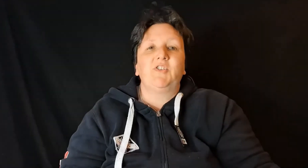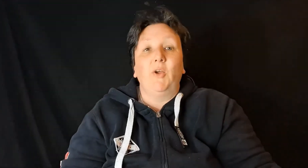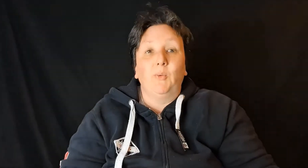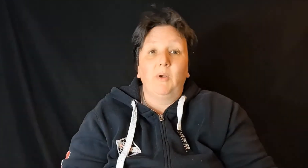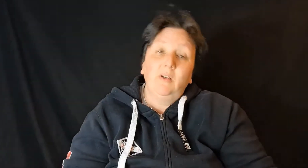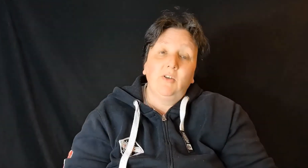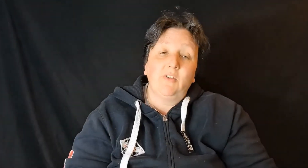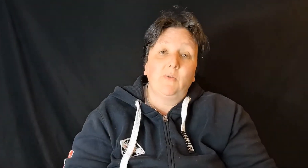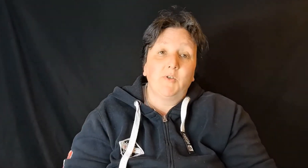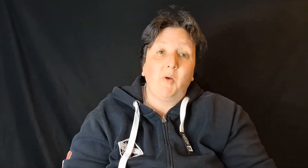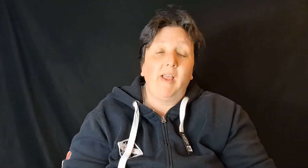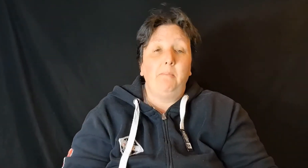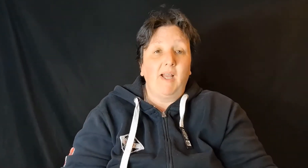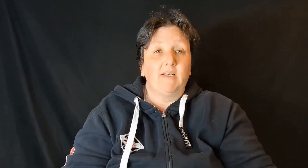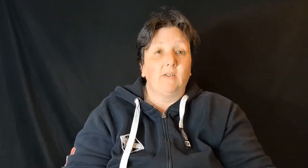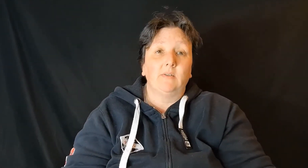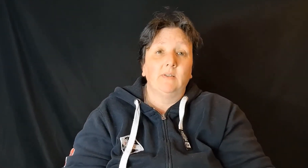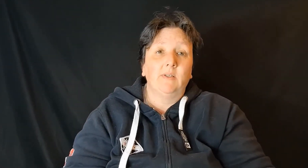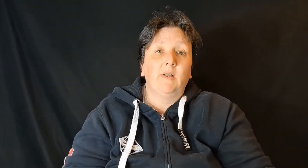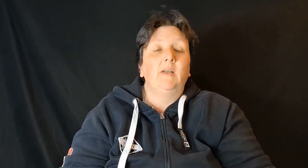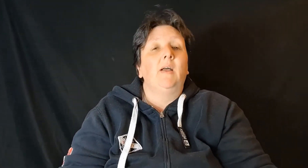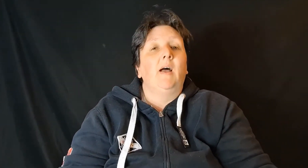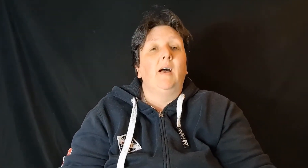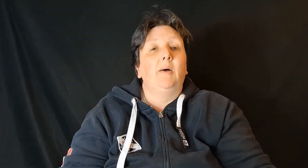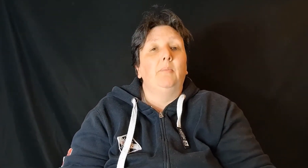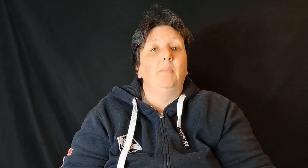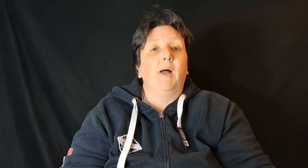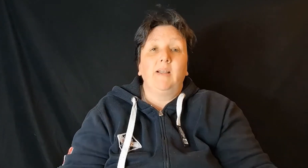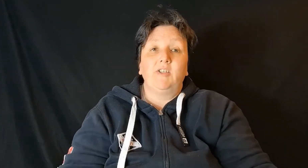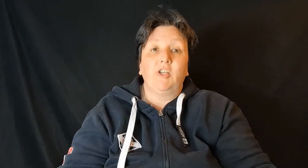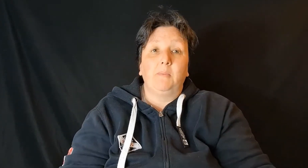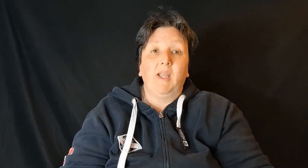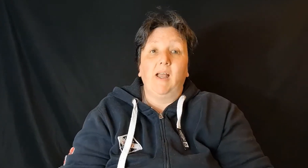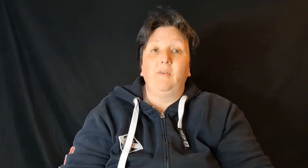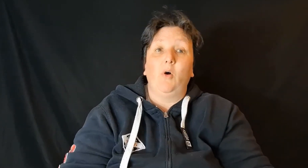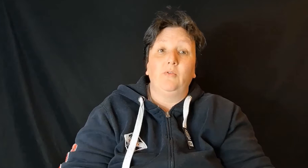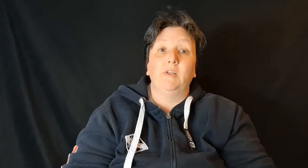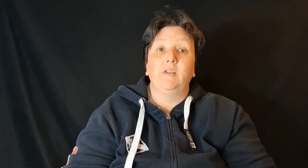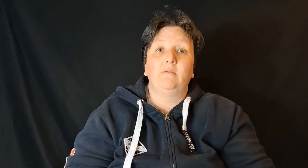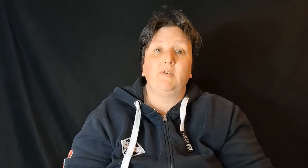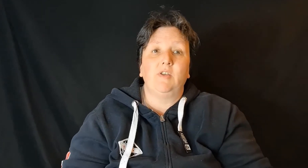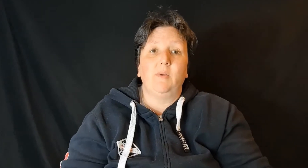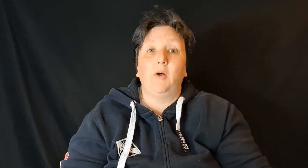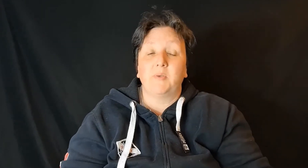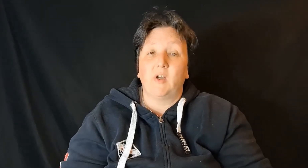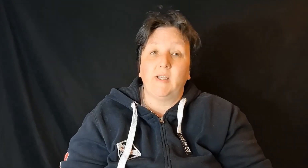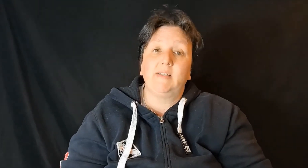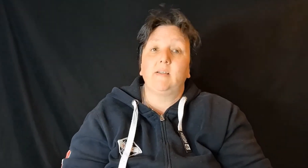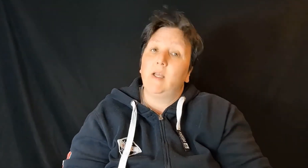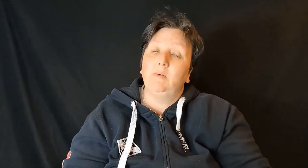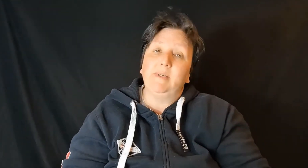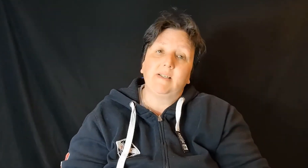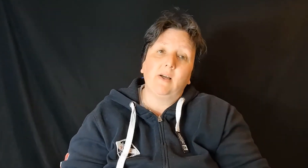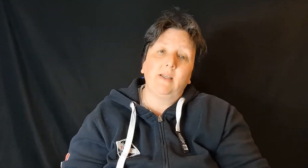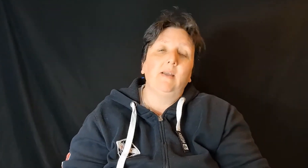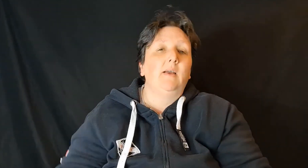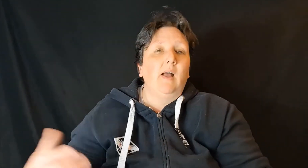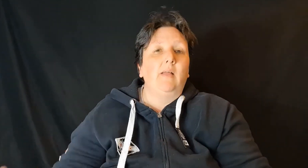So we're going to look at the Lord's Prayer in Makaton. Alex and Jamie have offered to help sign it, so they will be signing, and then